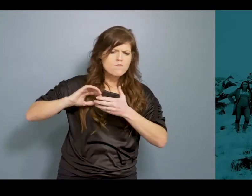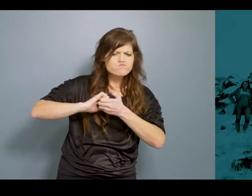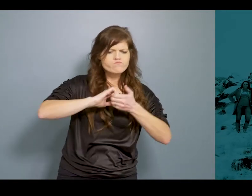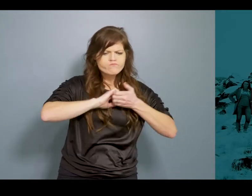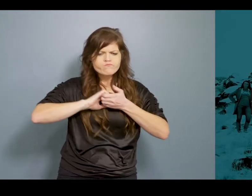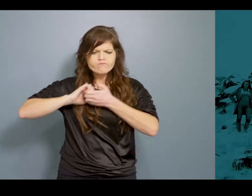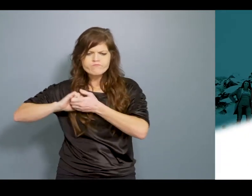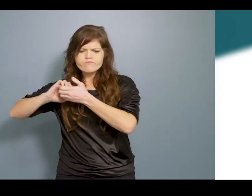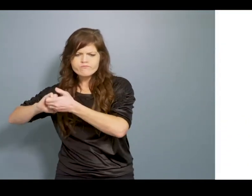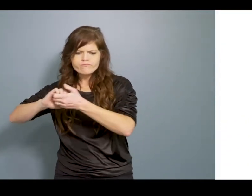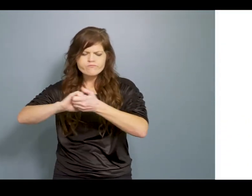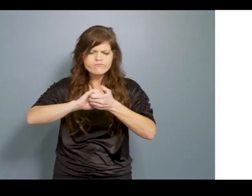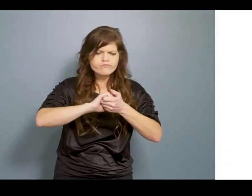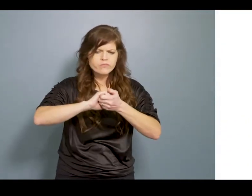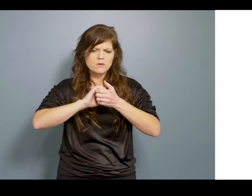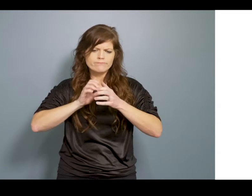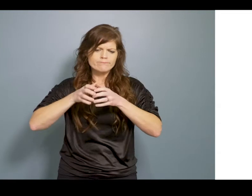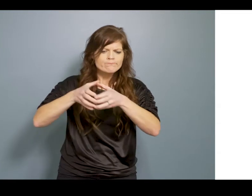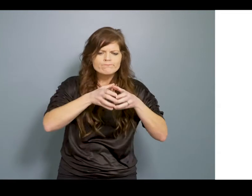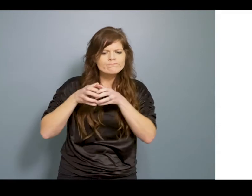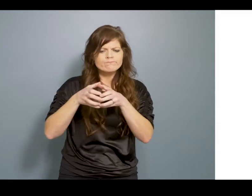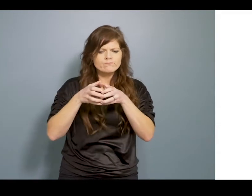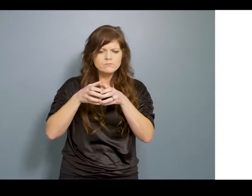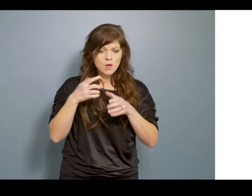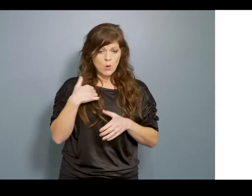We are College of Western Idaho.